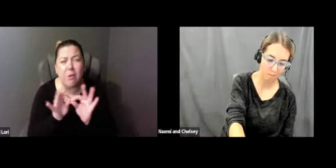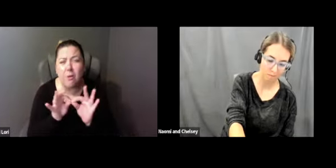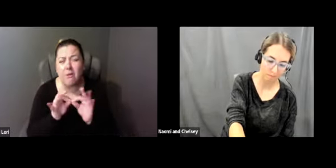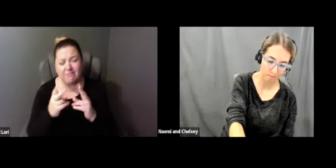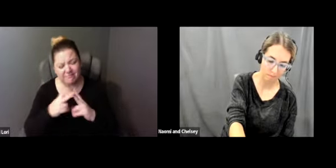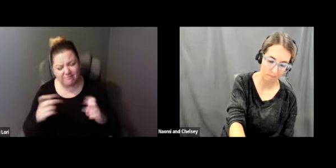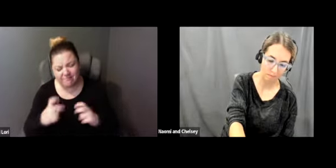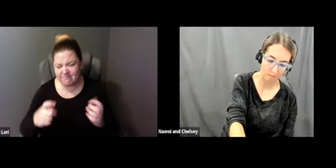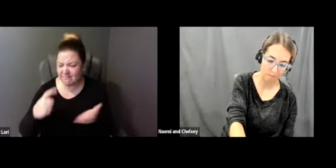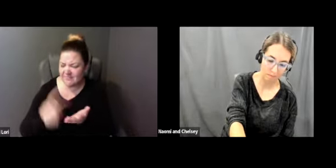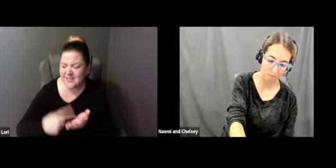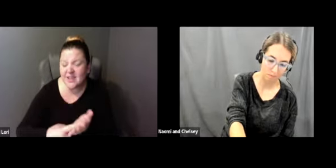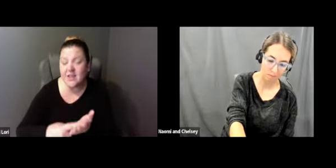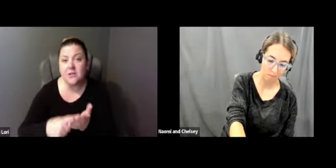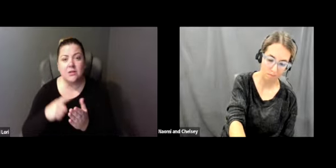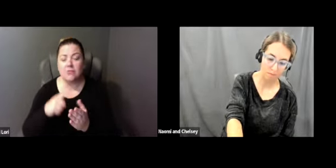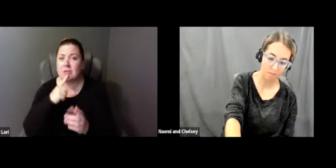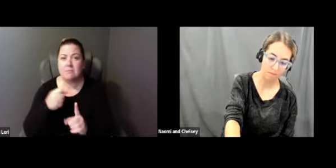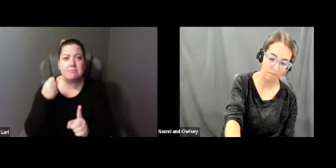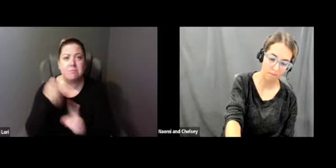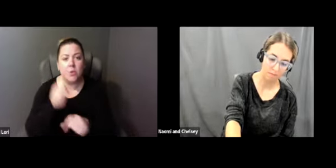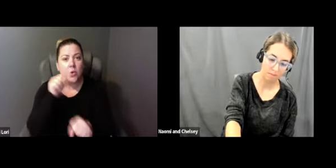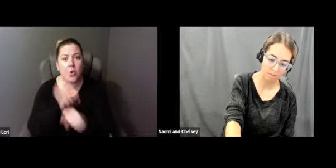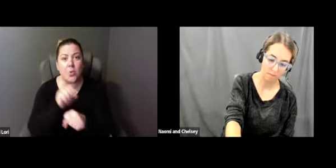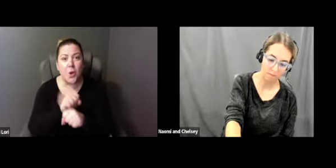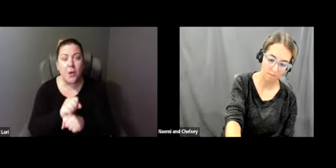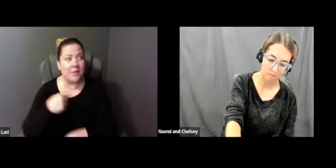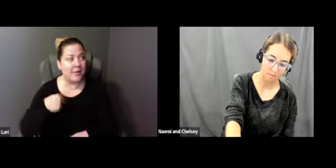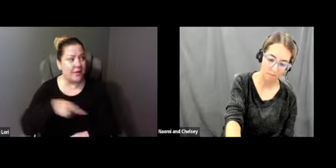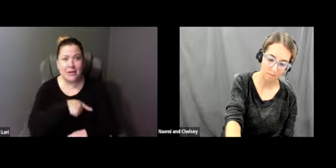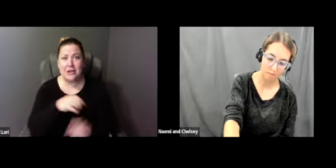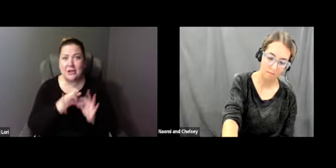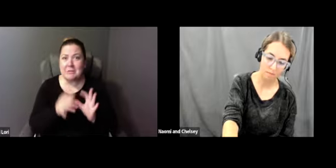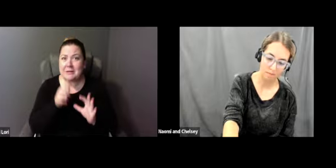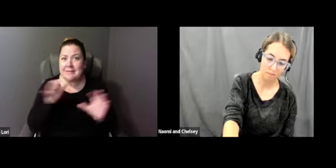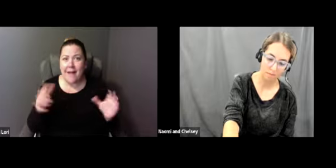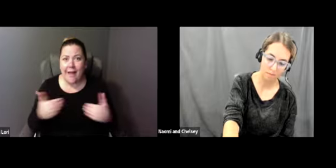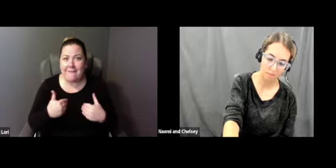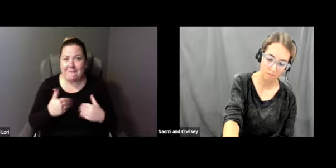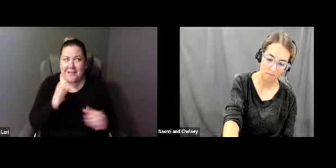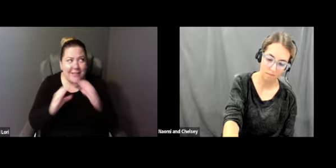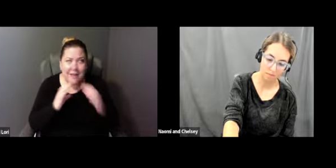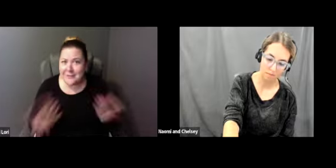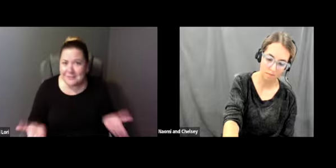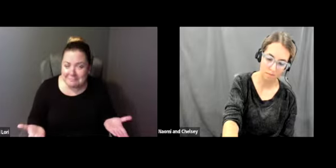but they're not being had. So yeah, we just wanted to sort of invite everybody to the